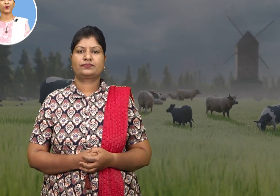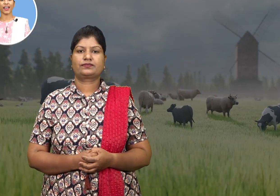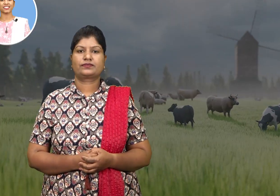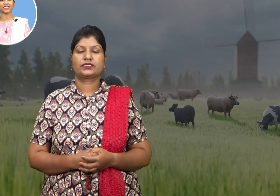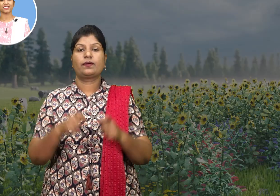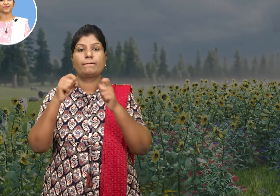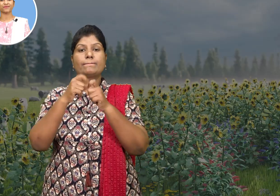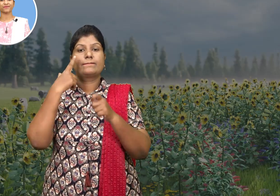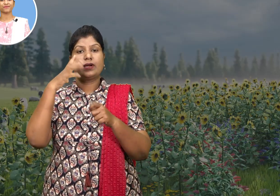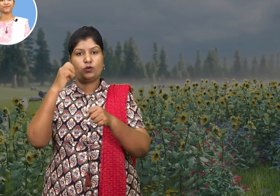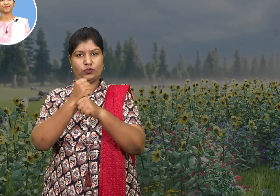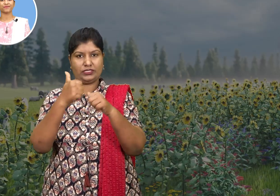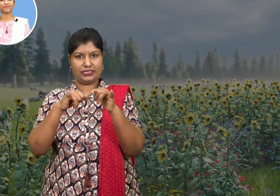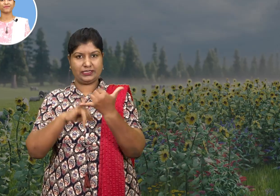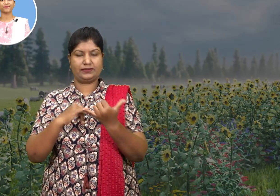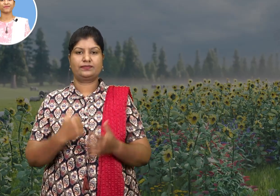Biogas.